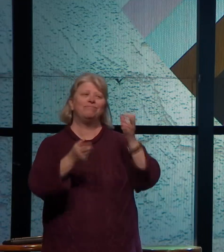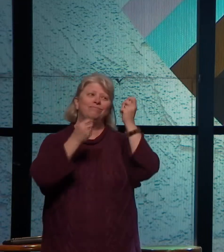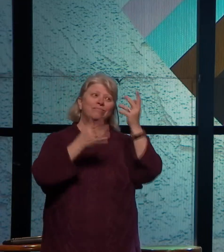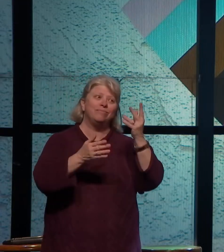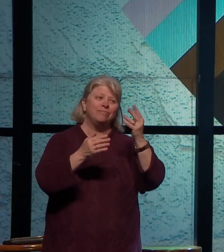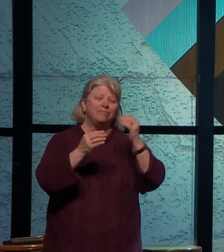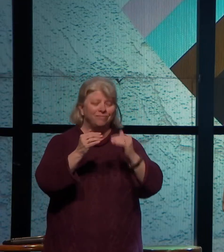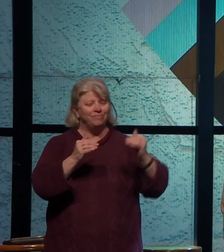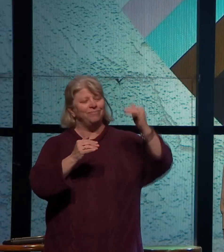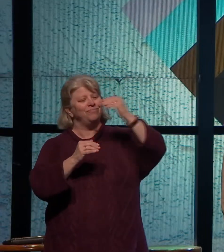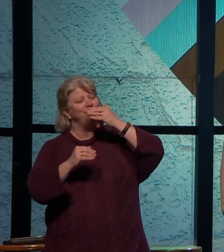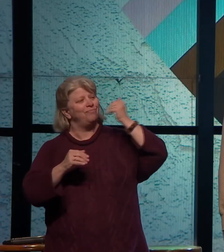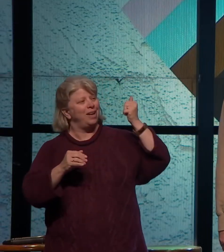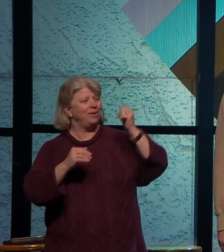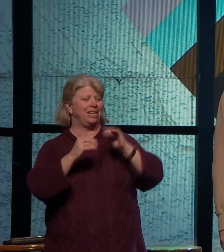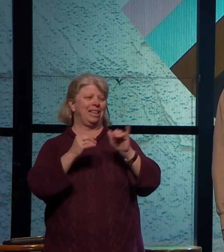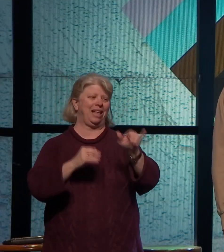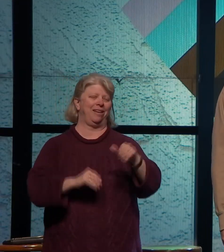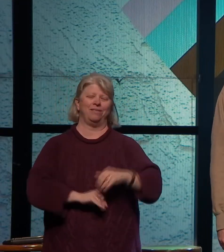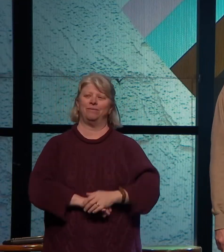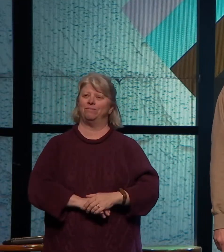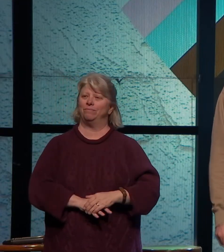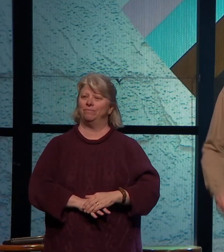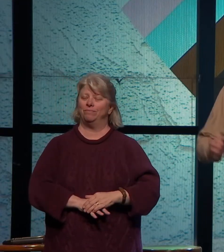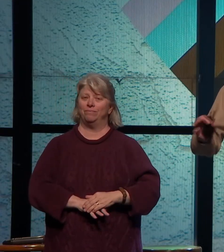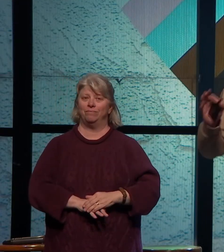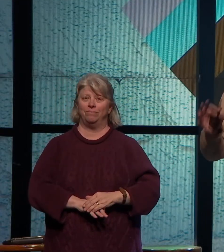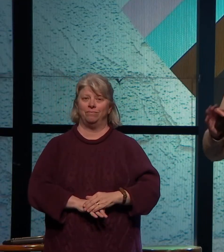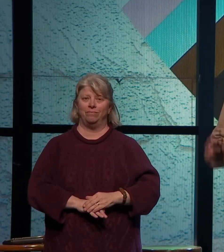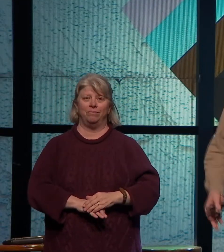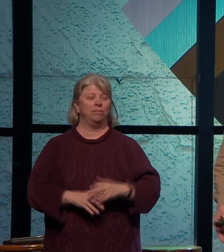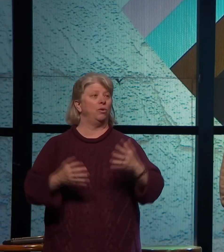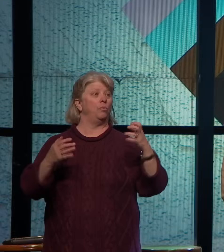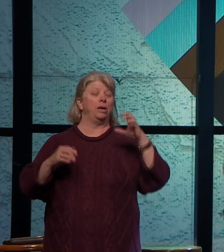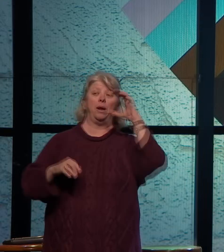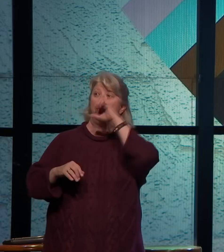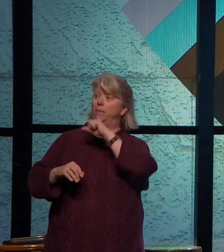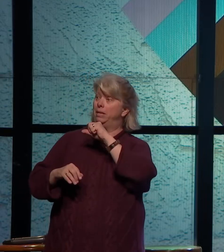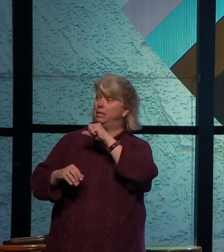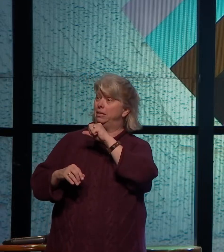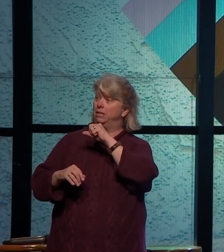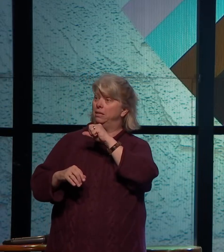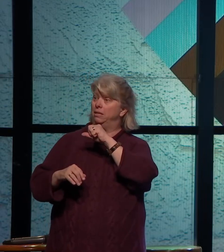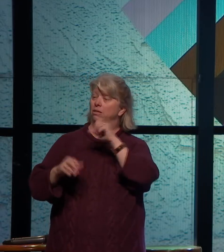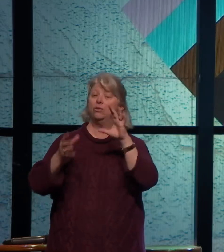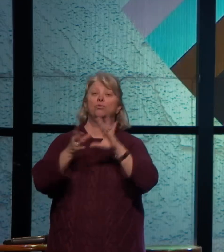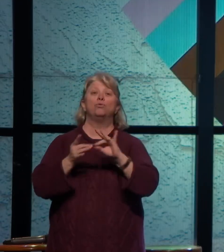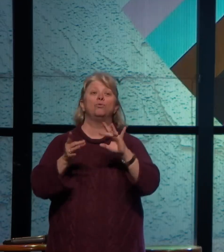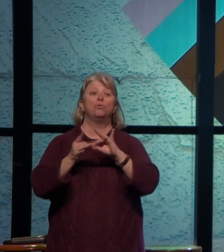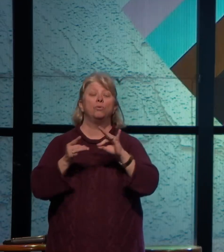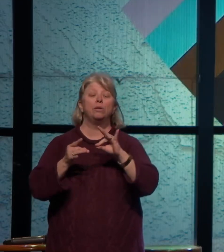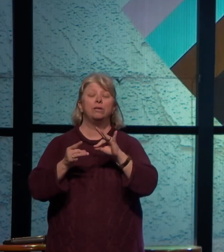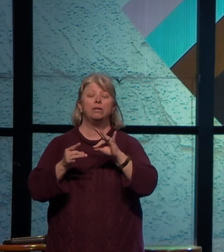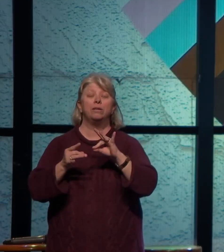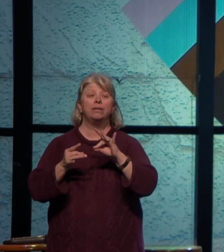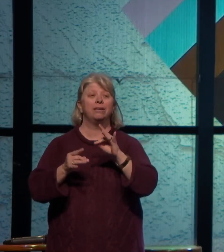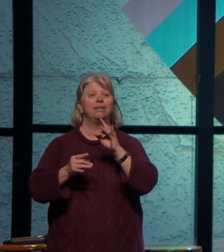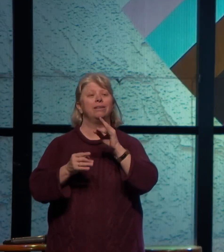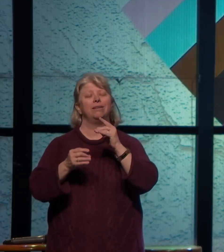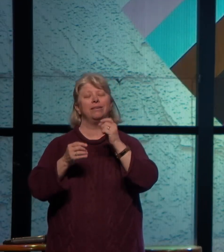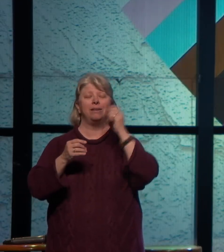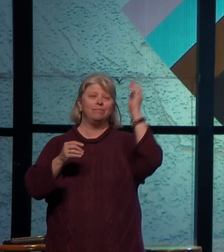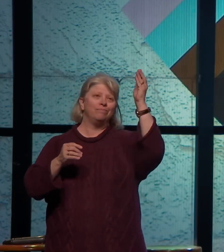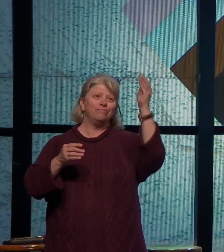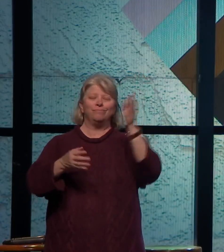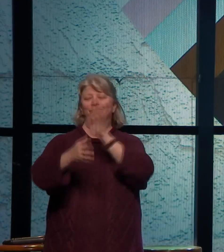you there's something even better. And here's what I don't want us to miss about this story that was told thousands of years ago,